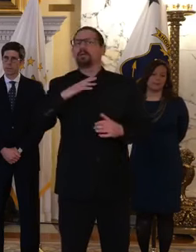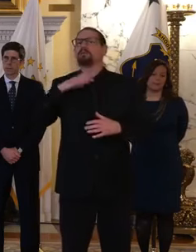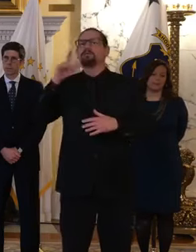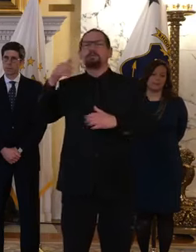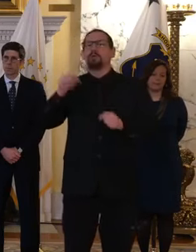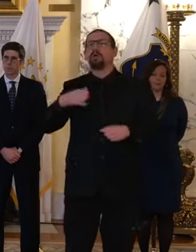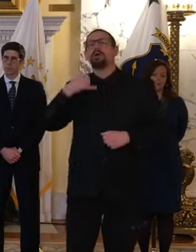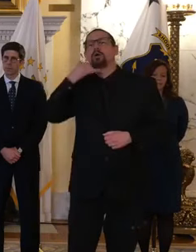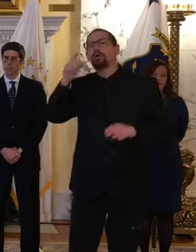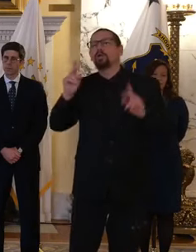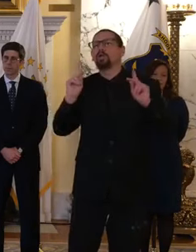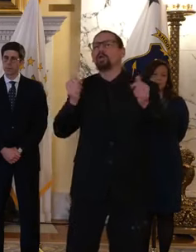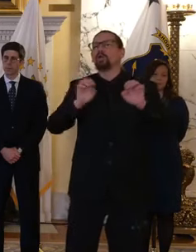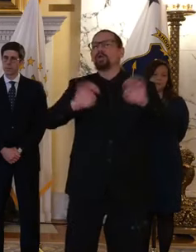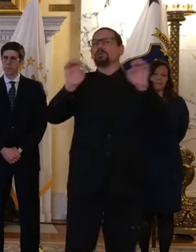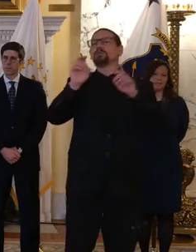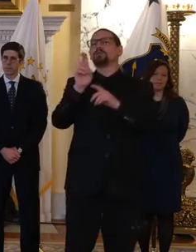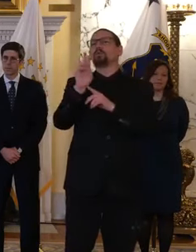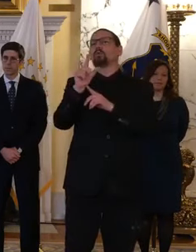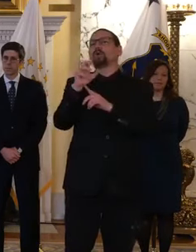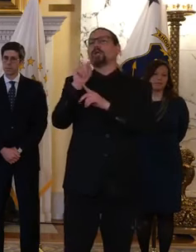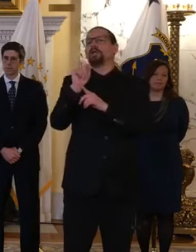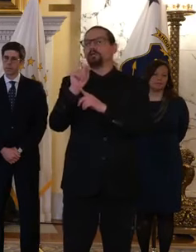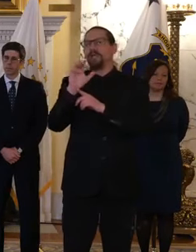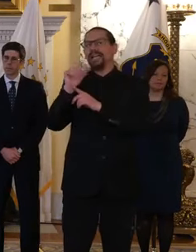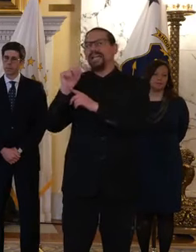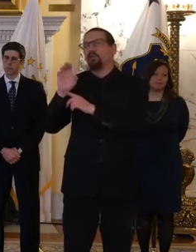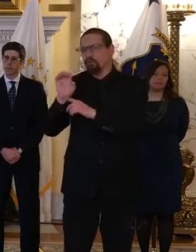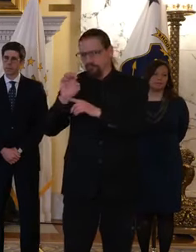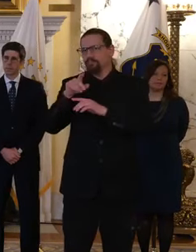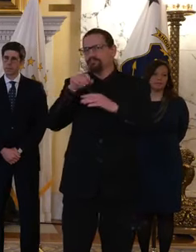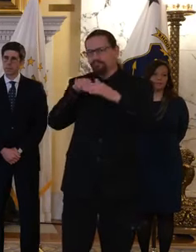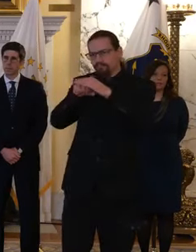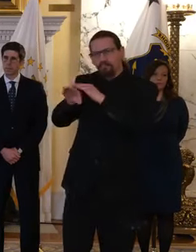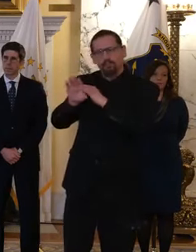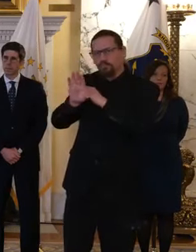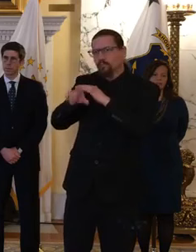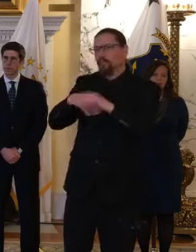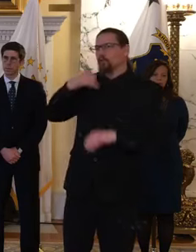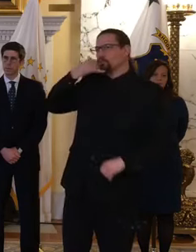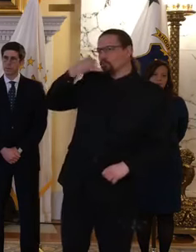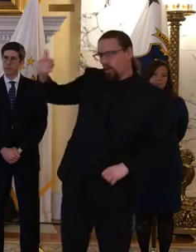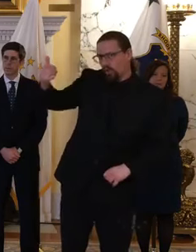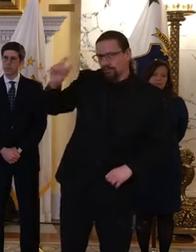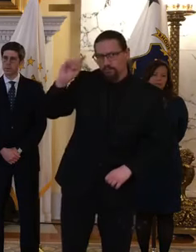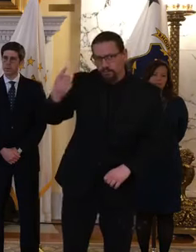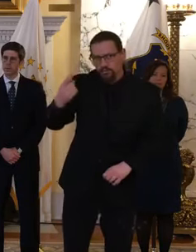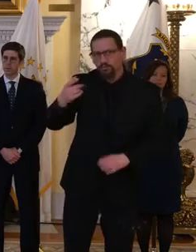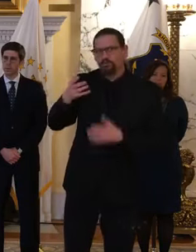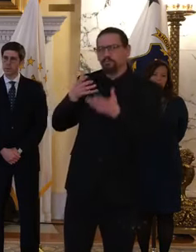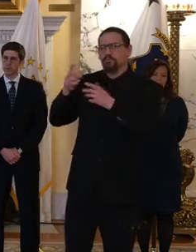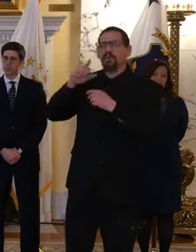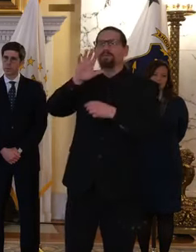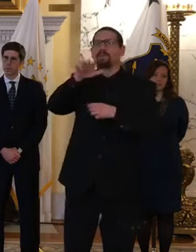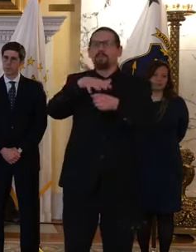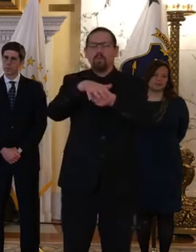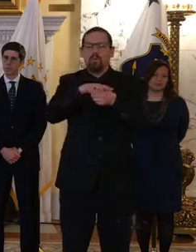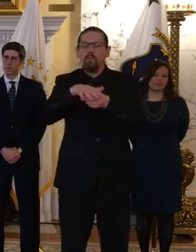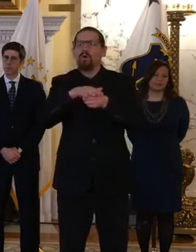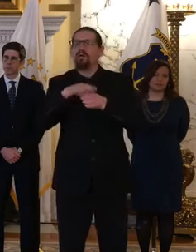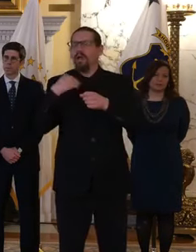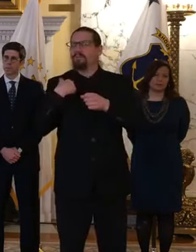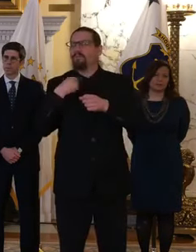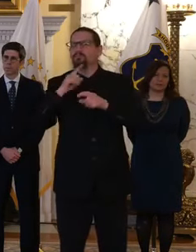an option so that everyone can receive the care they need, starting with a phone call. The